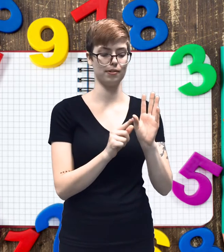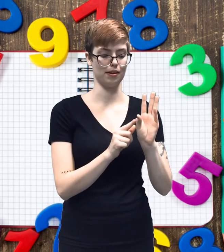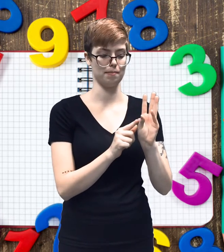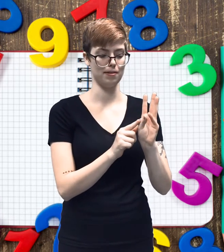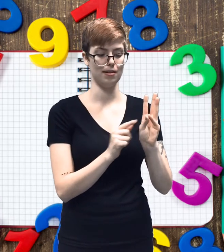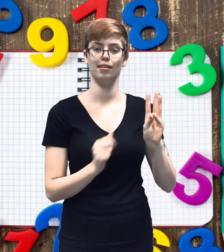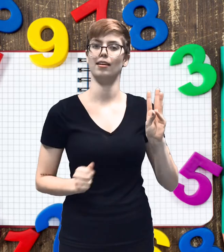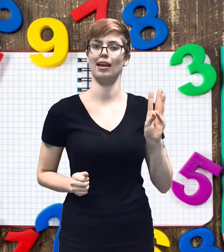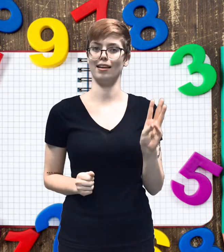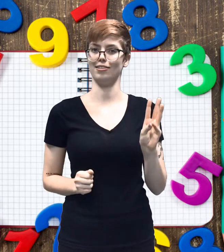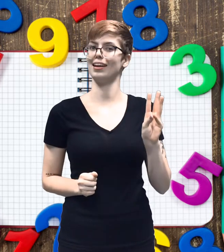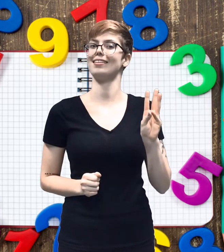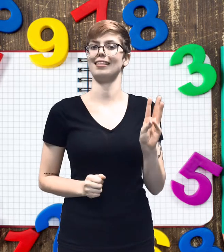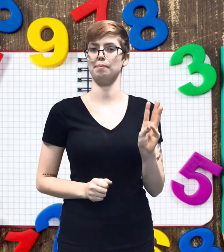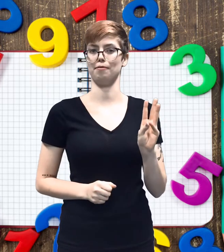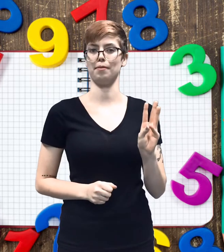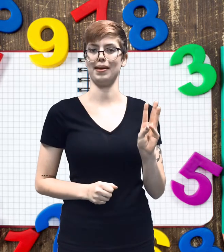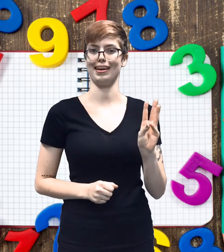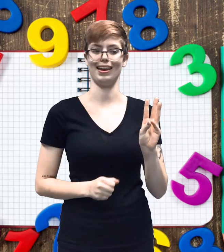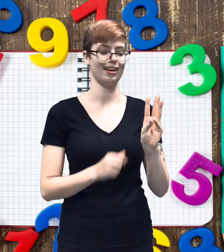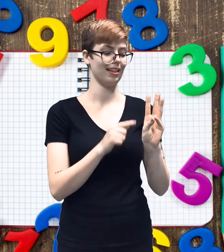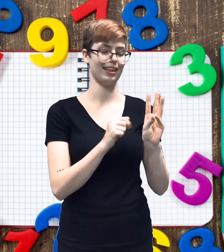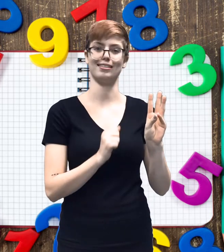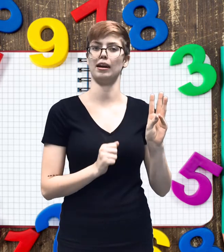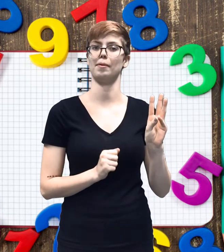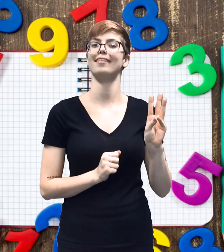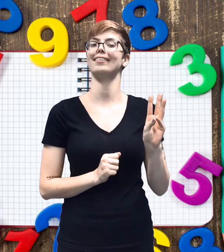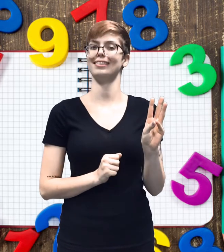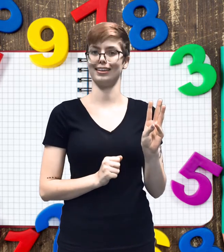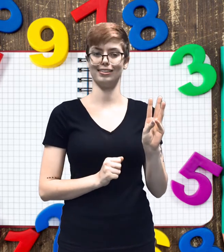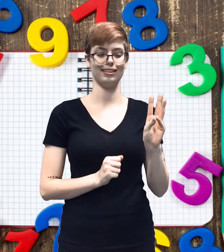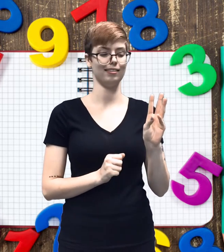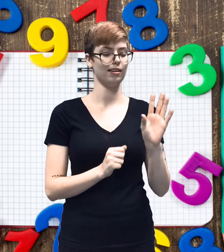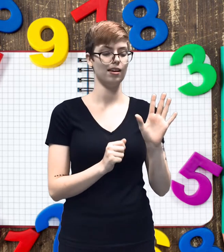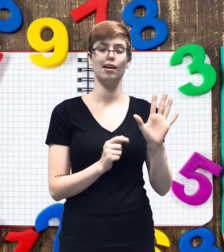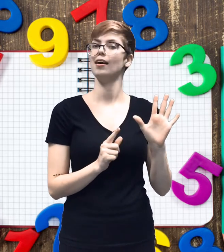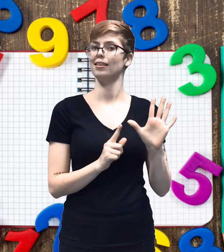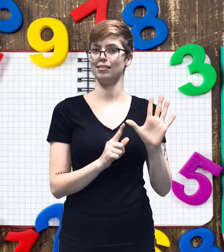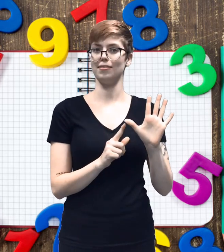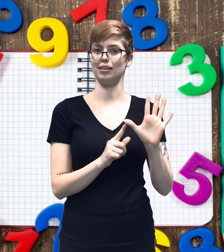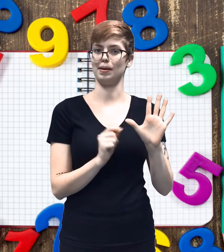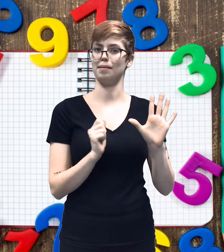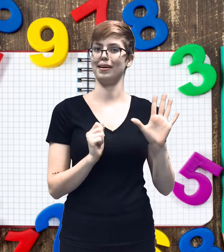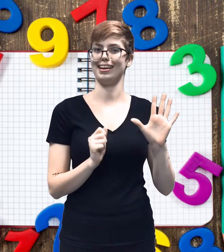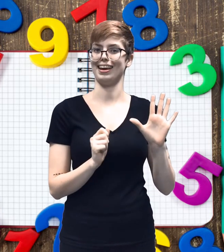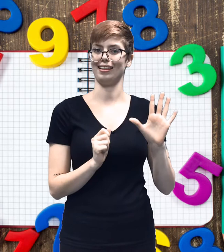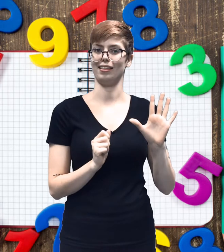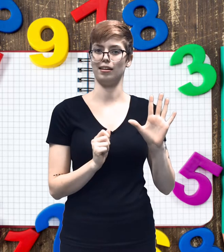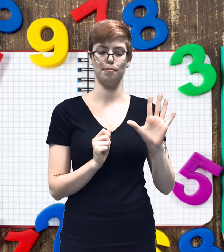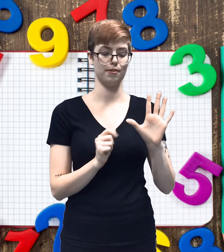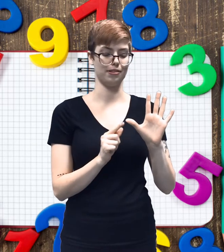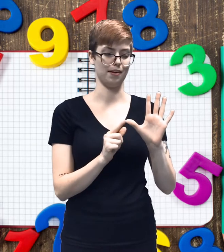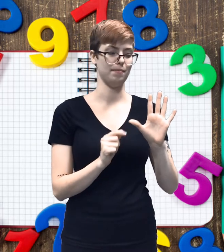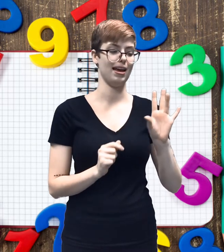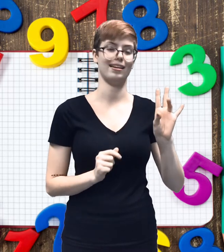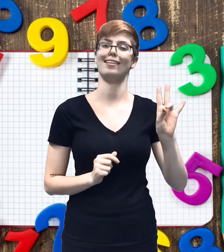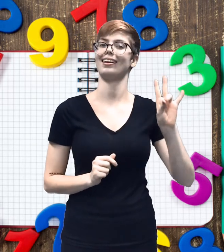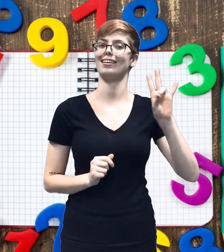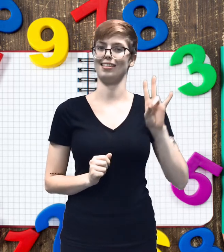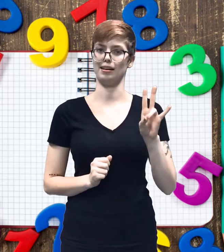thumb and touching it to the tip of your pinky. That's the number 6. 7 is made by taking the tip of your thumb and touching it to the tip of